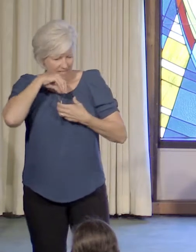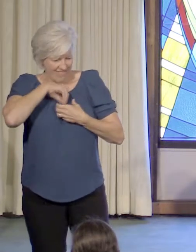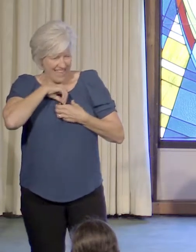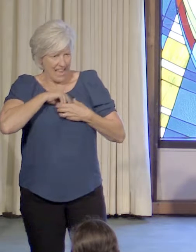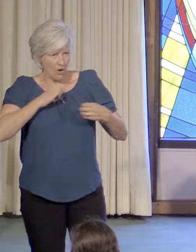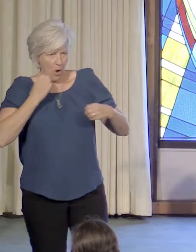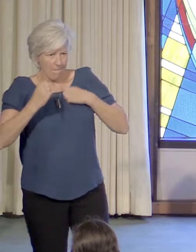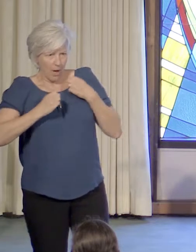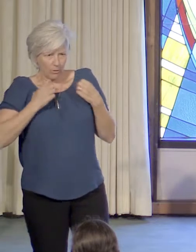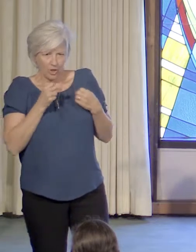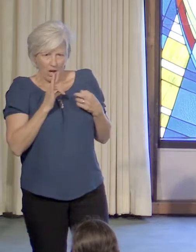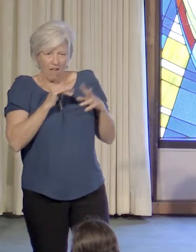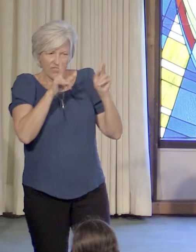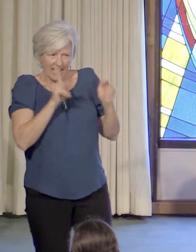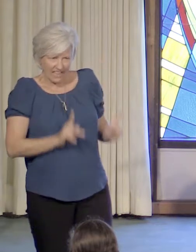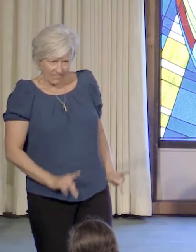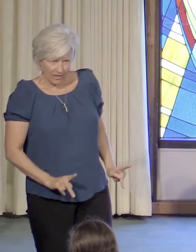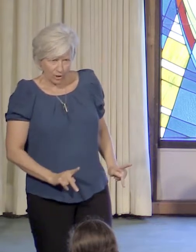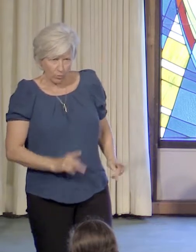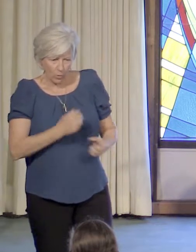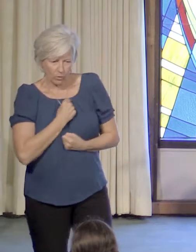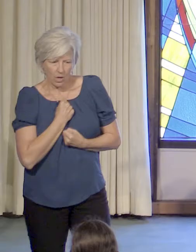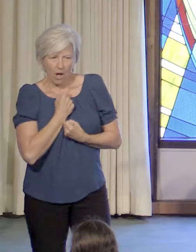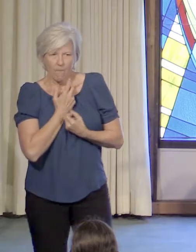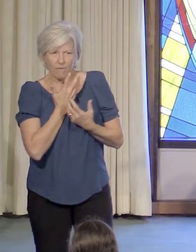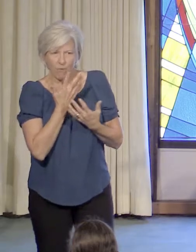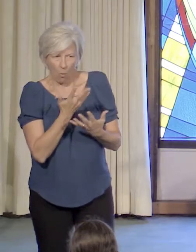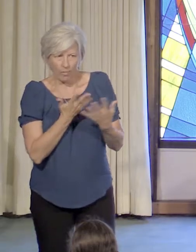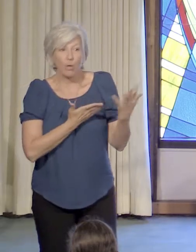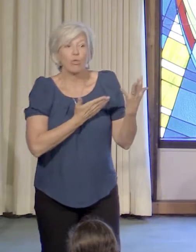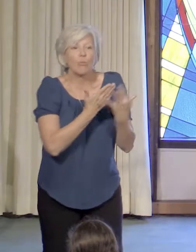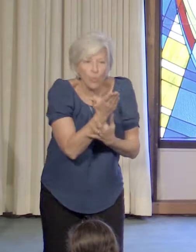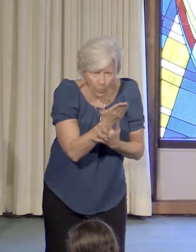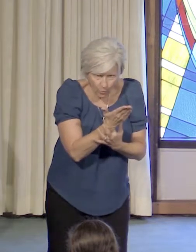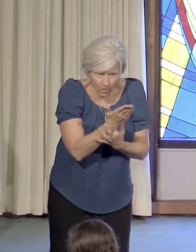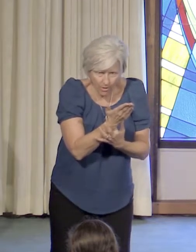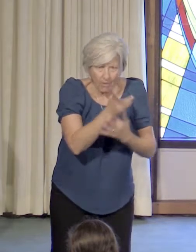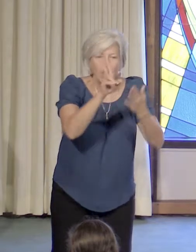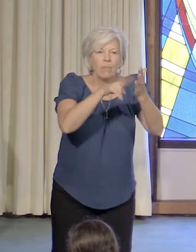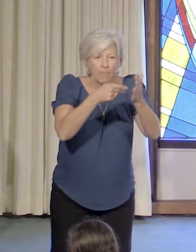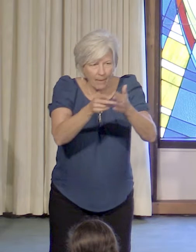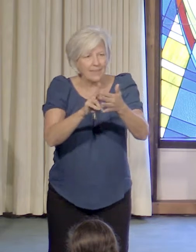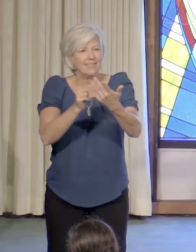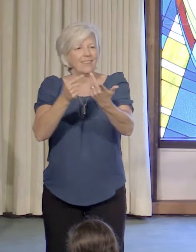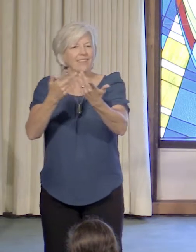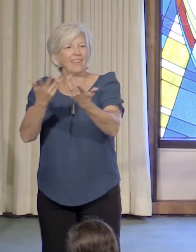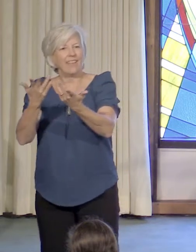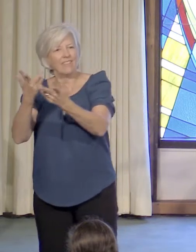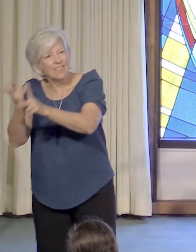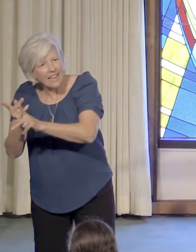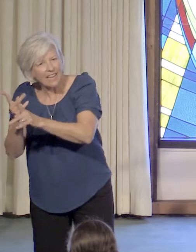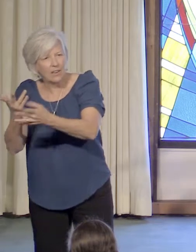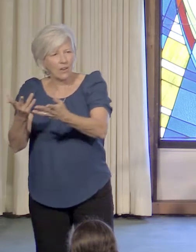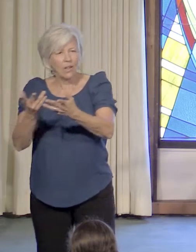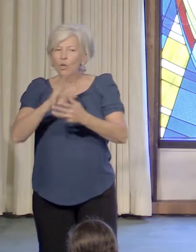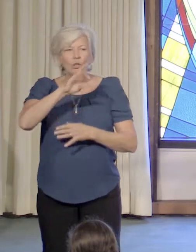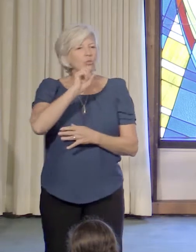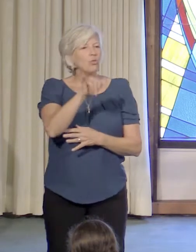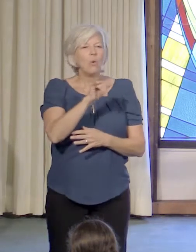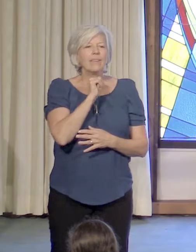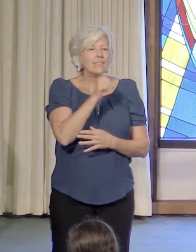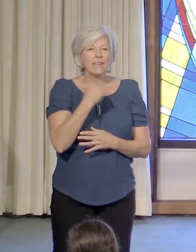the individual to come forth through these avenues. Joy is not something that we make happen. It